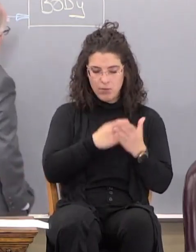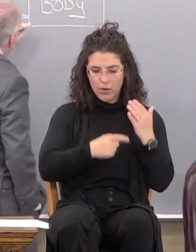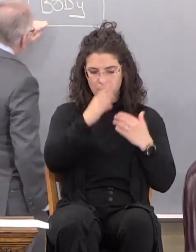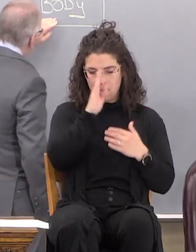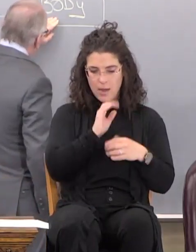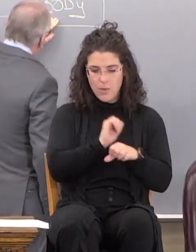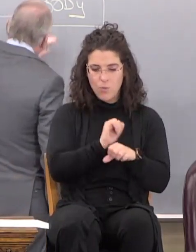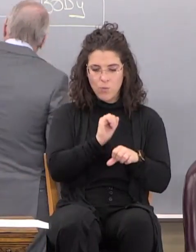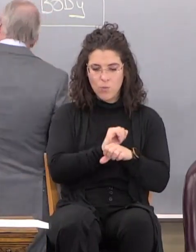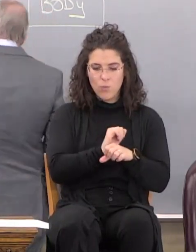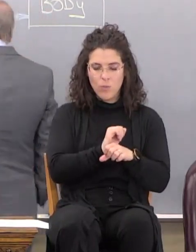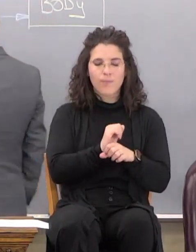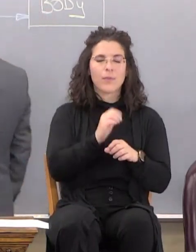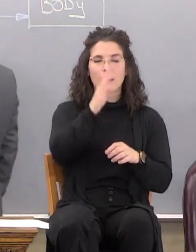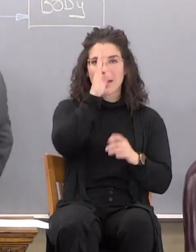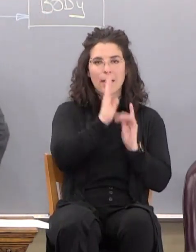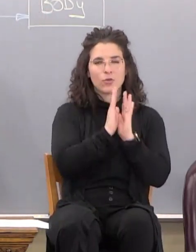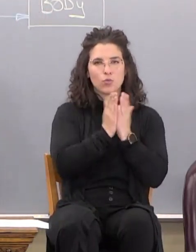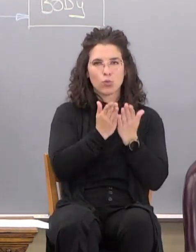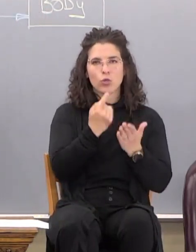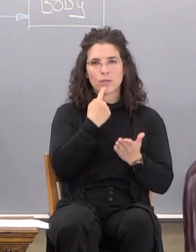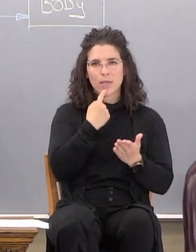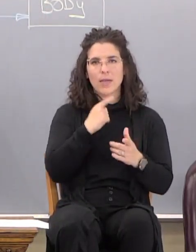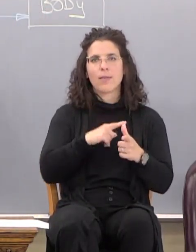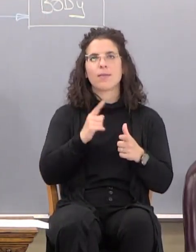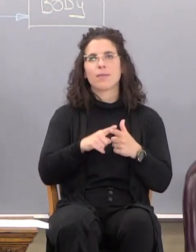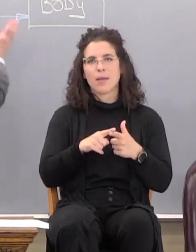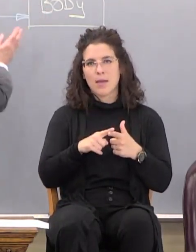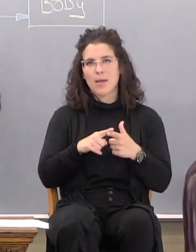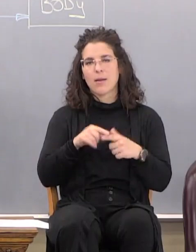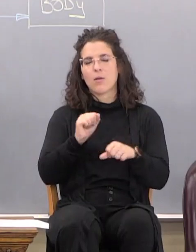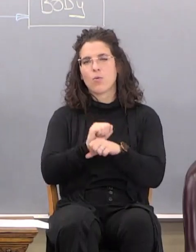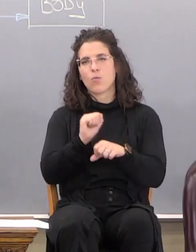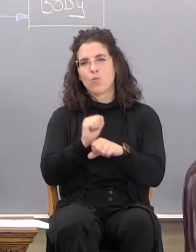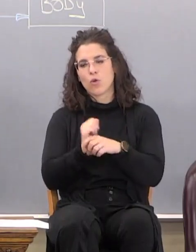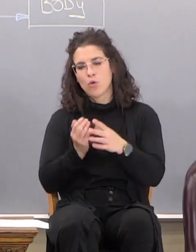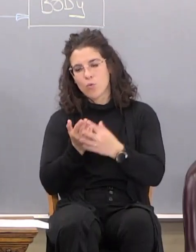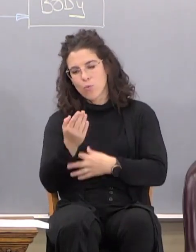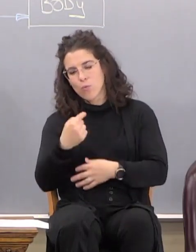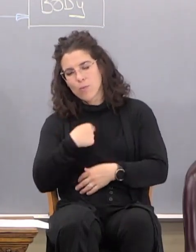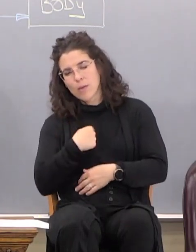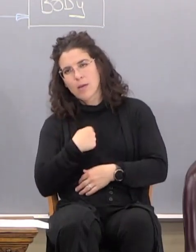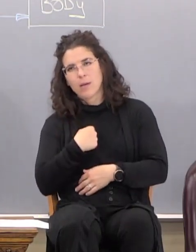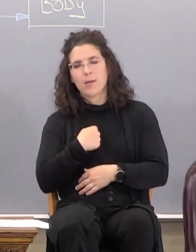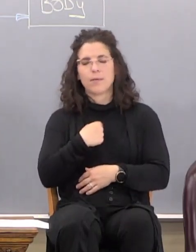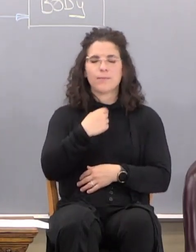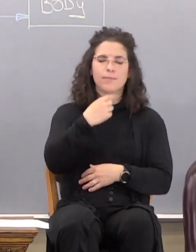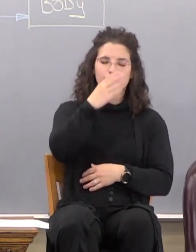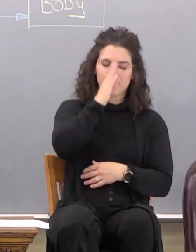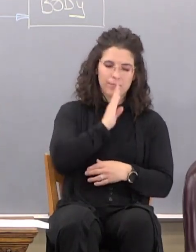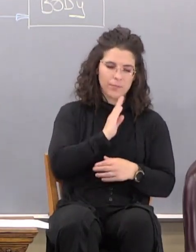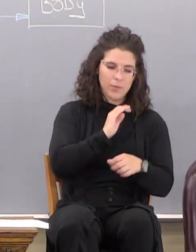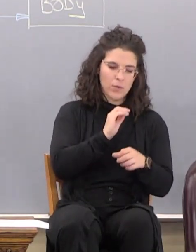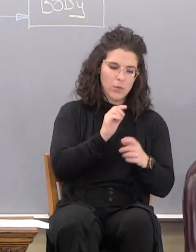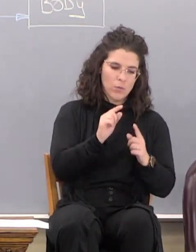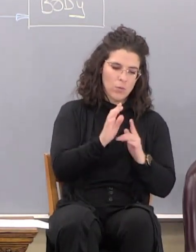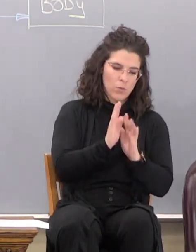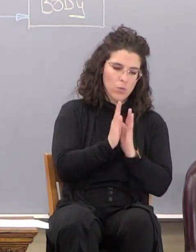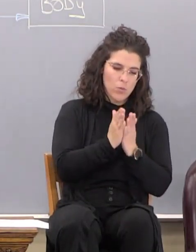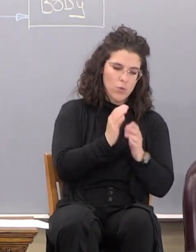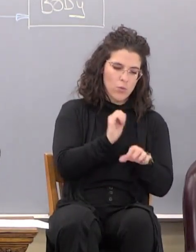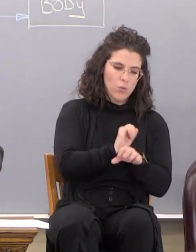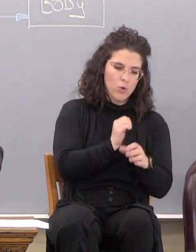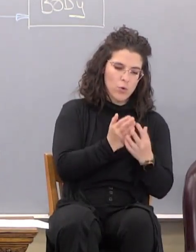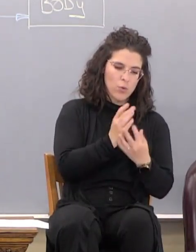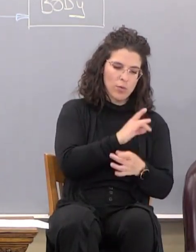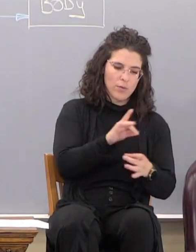works out through me. I work from in here out, from God's Word working through His Spirit out. The way the Spirit of God